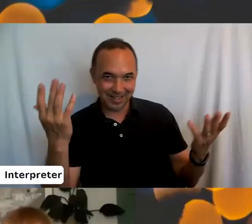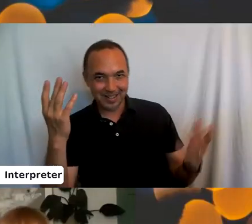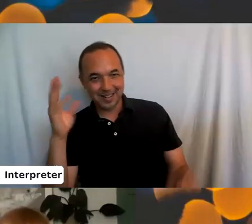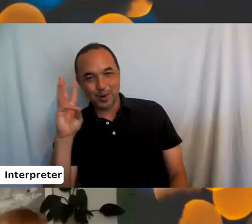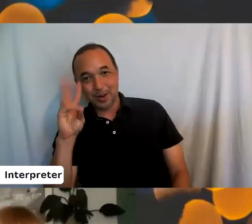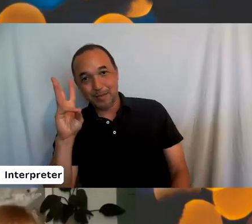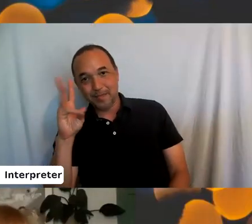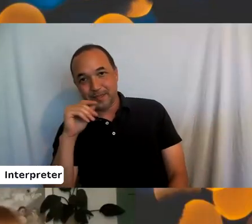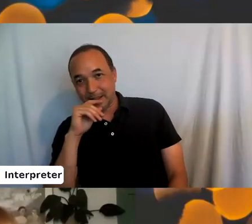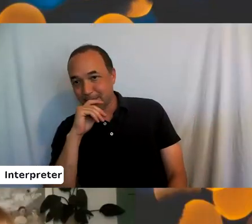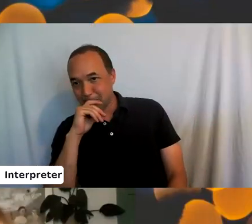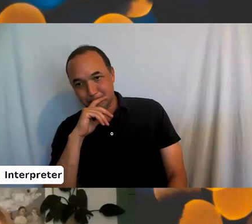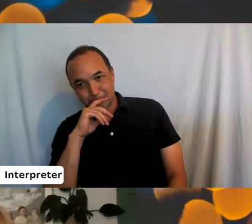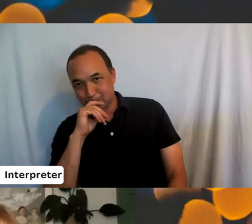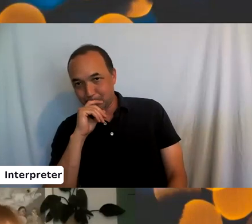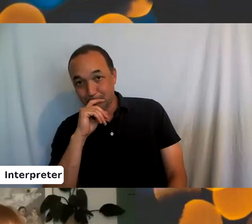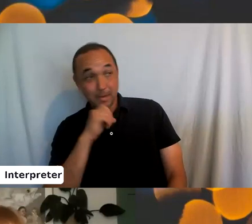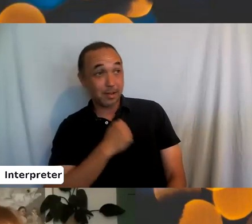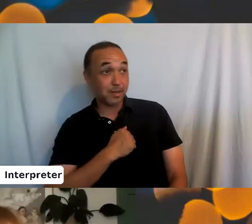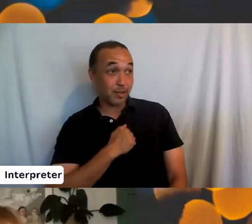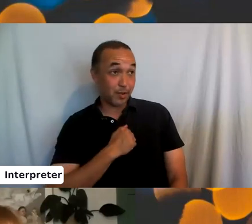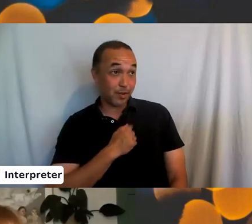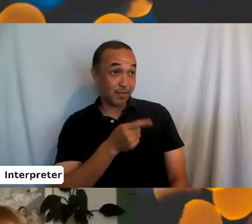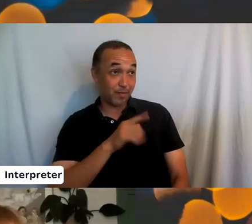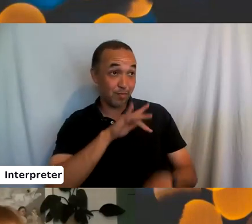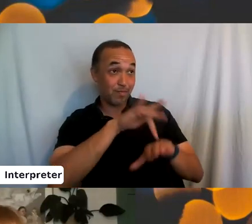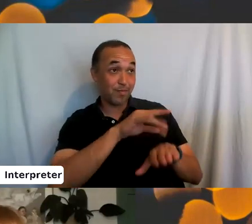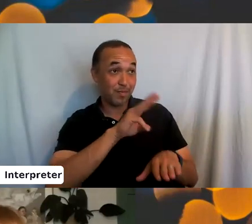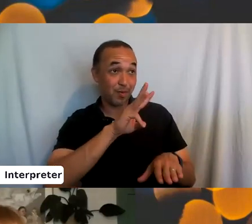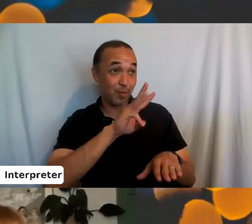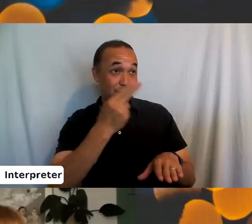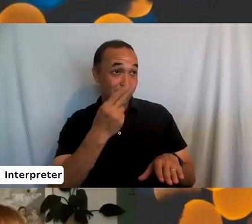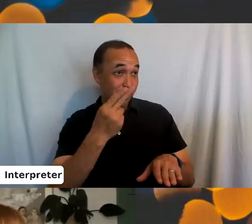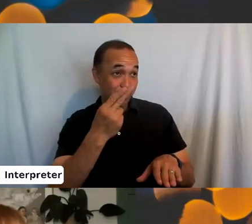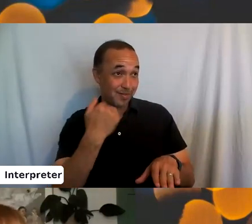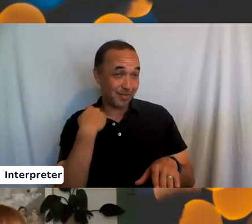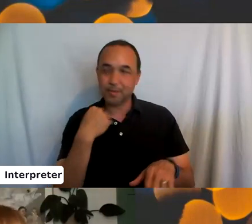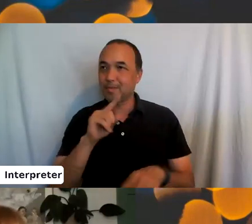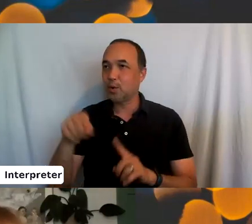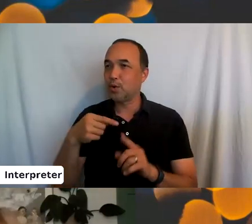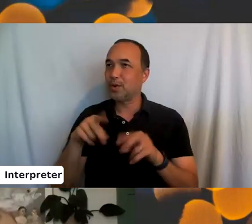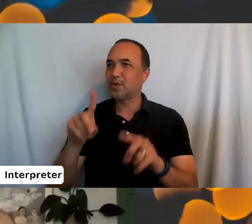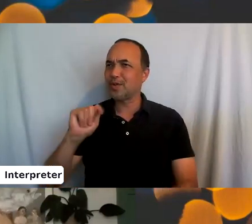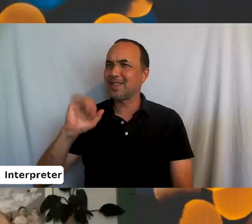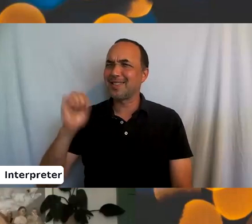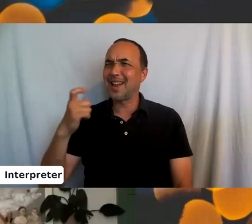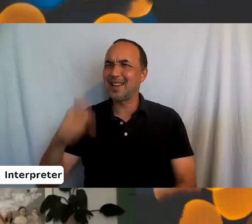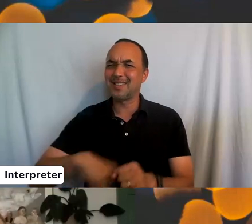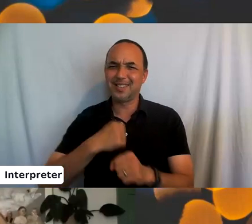Wow. Okay. sorry. Have you been at Waverly Hills lately? Just only when it's tax season.